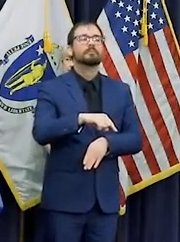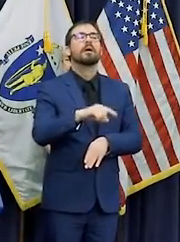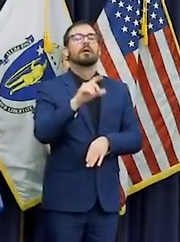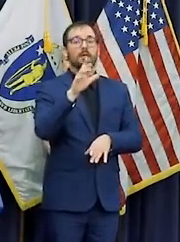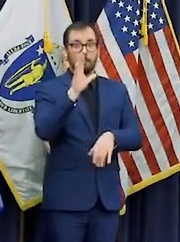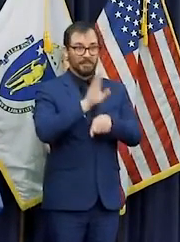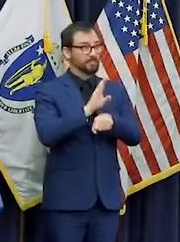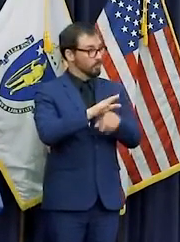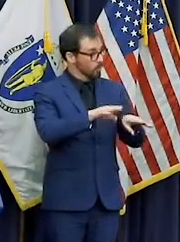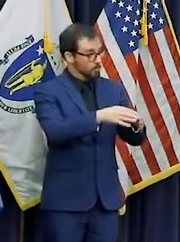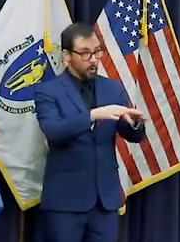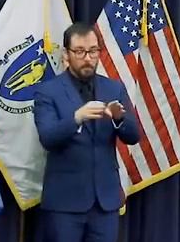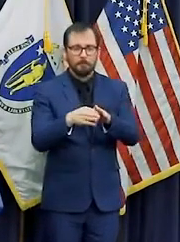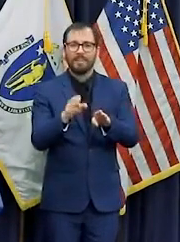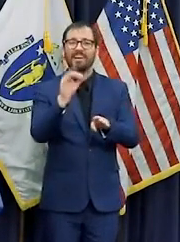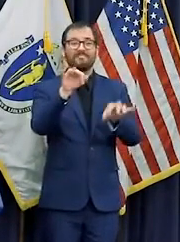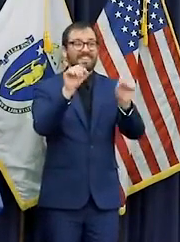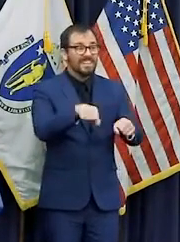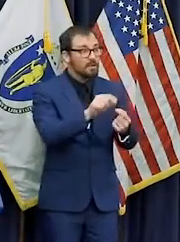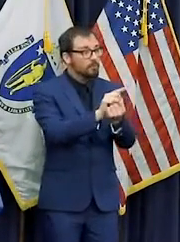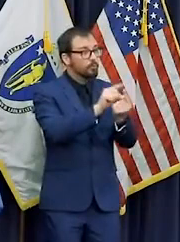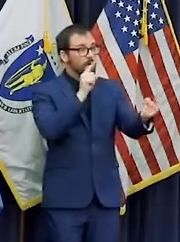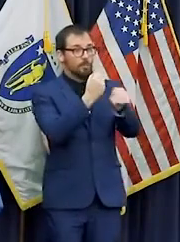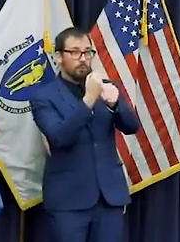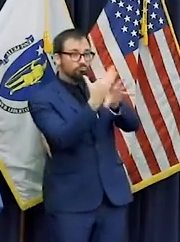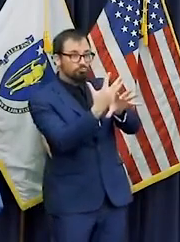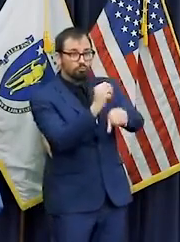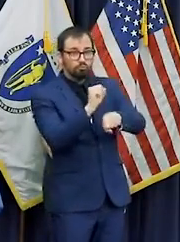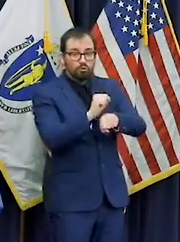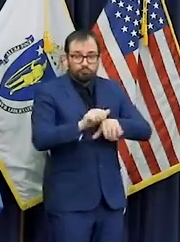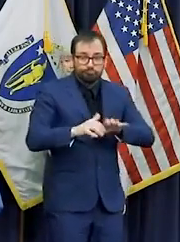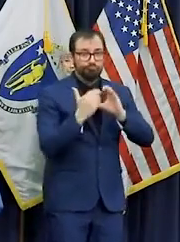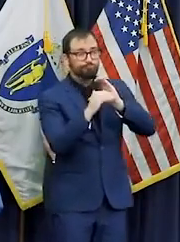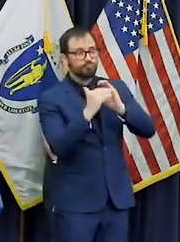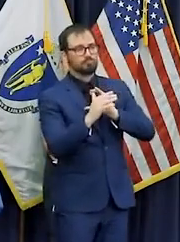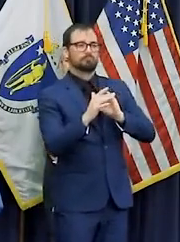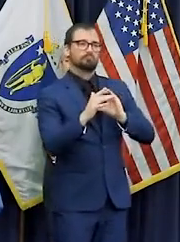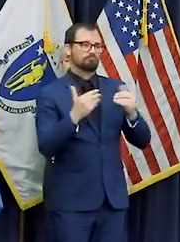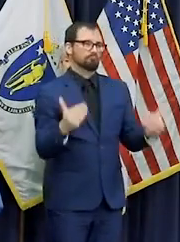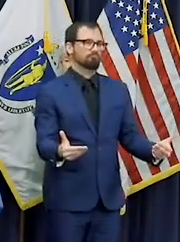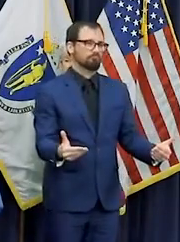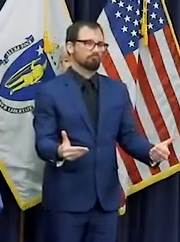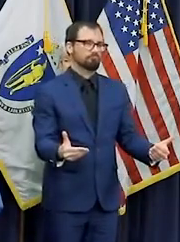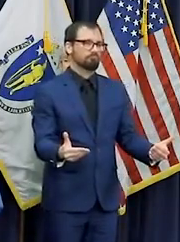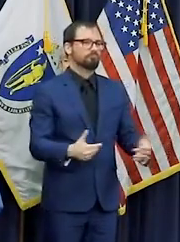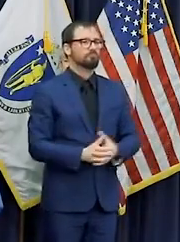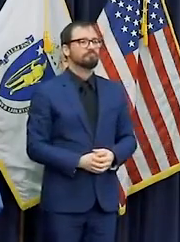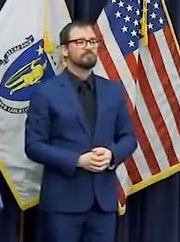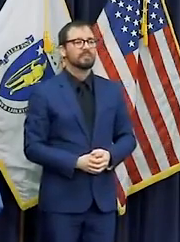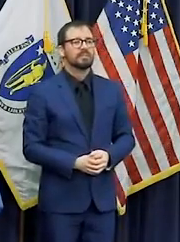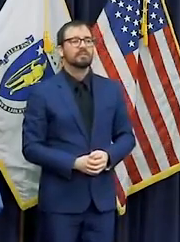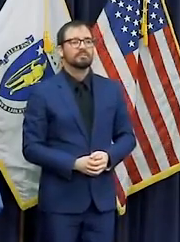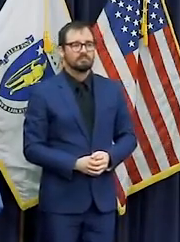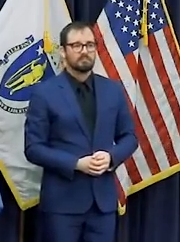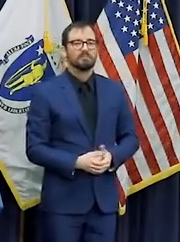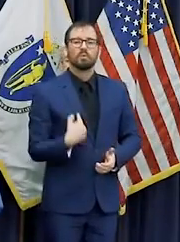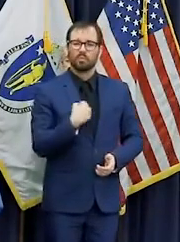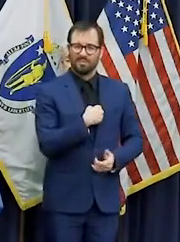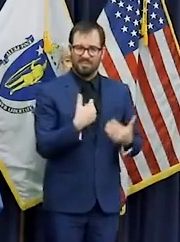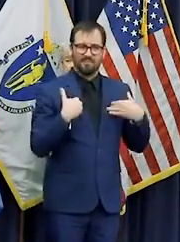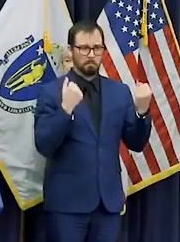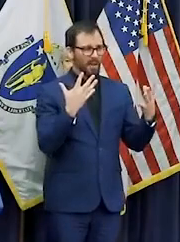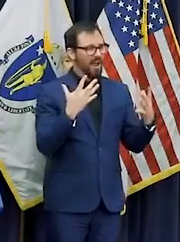Massachusetts is home to companies large and small that lead the world in technological advancement in so many areas. I know that we have